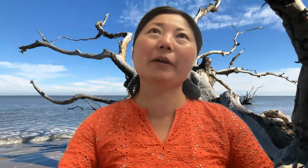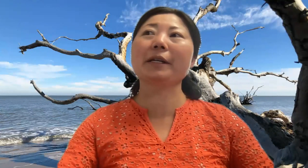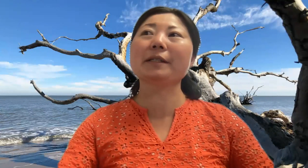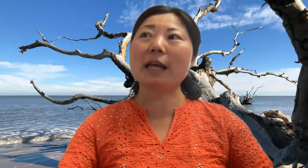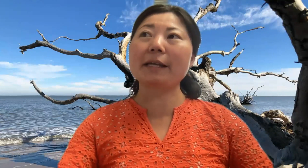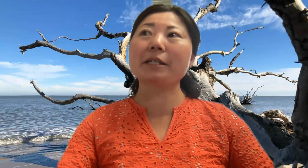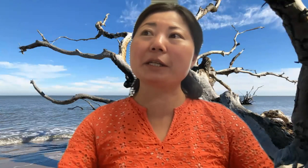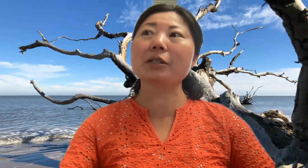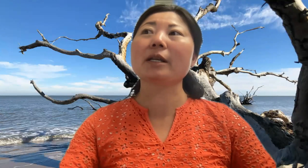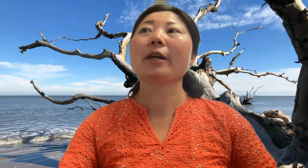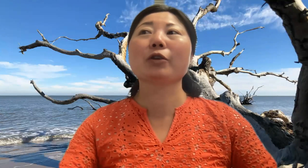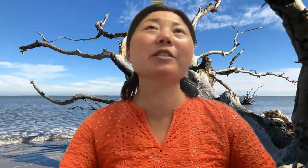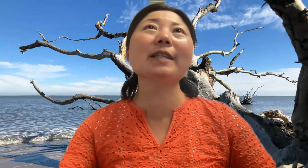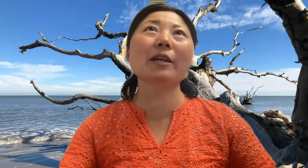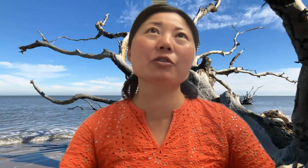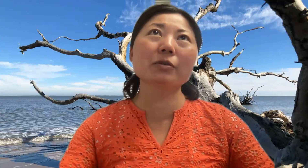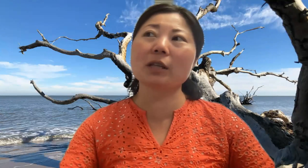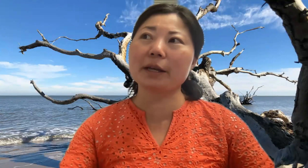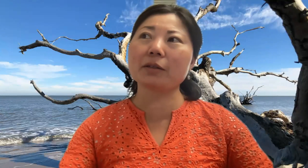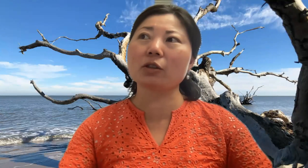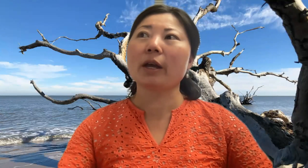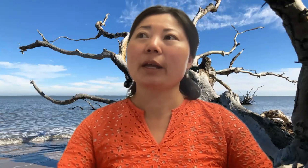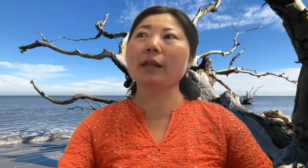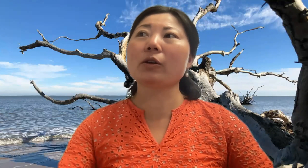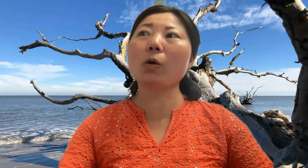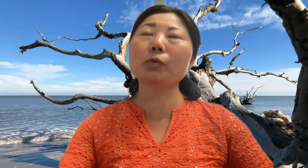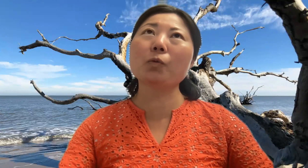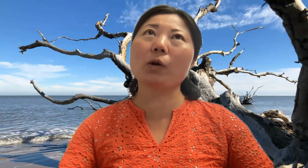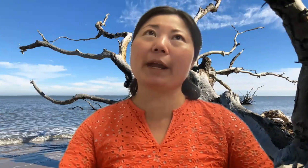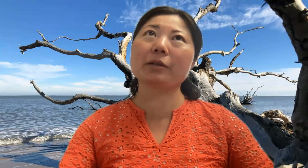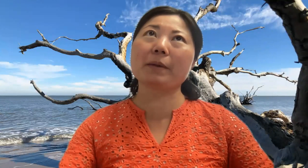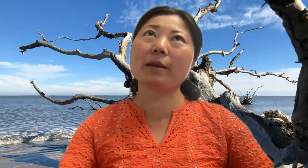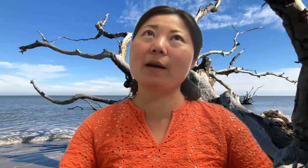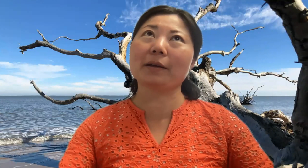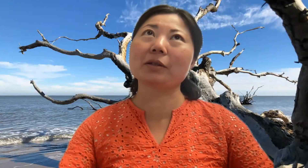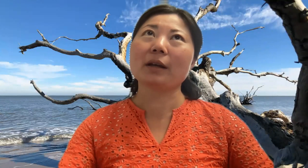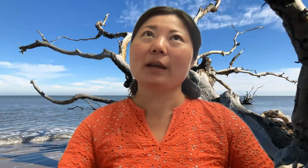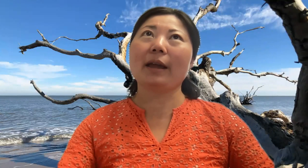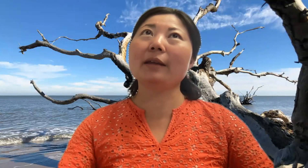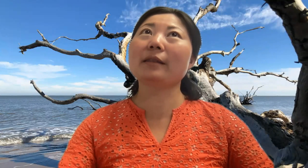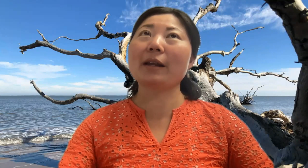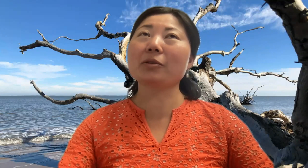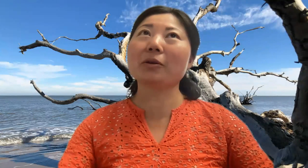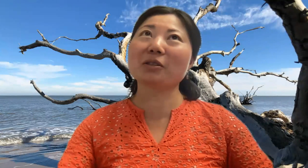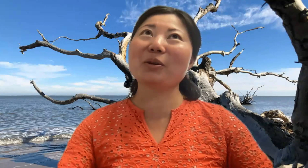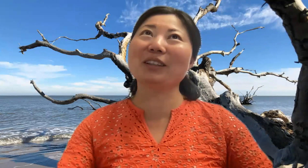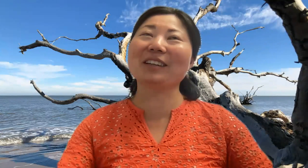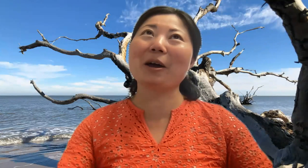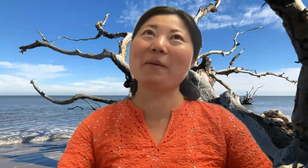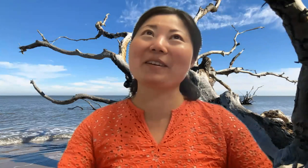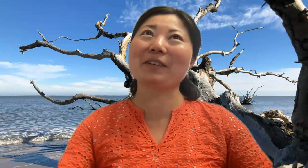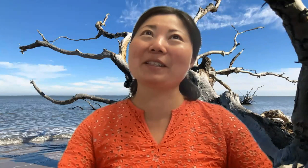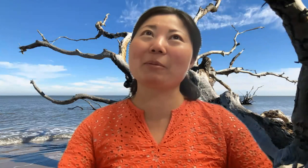Chinese American scientists, transnational science in the Cold War and beyond. And that is also